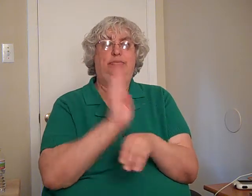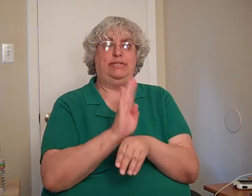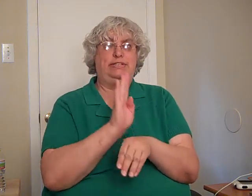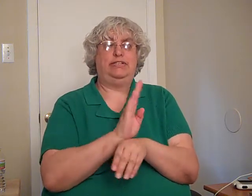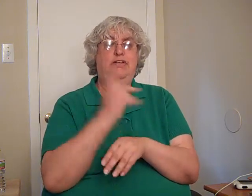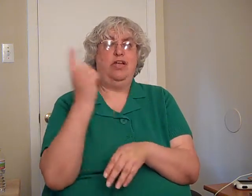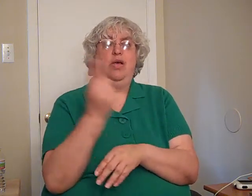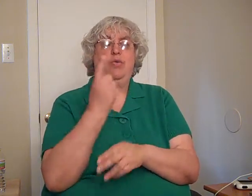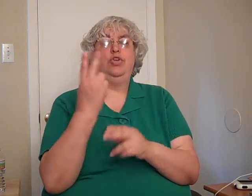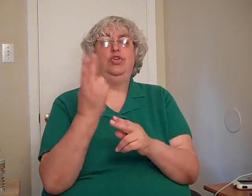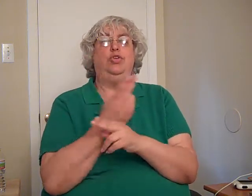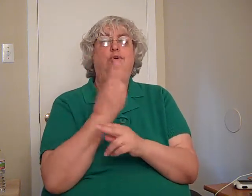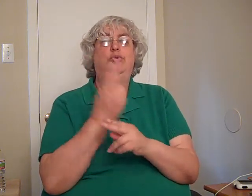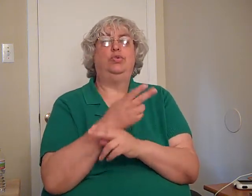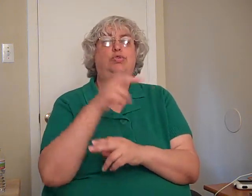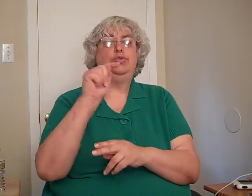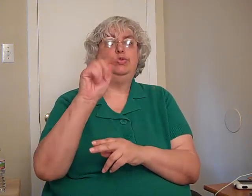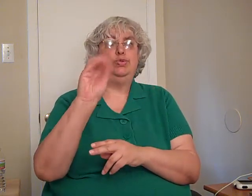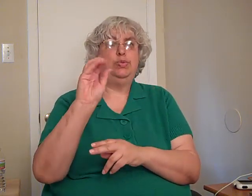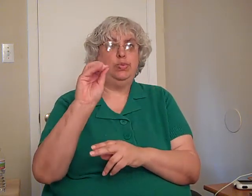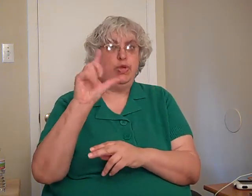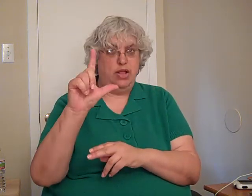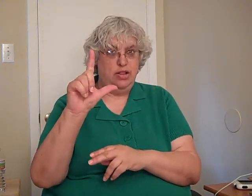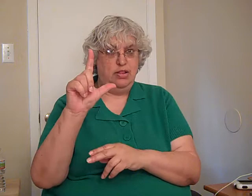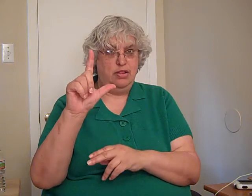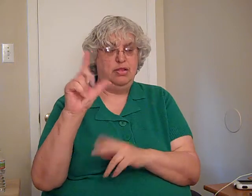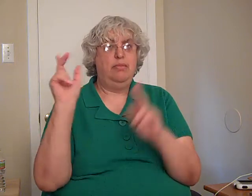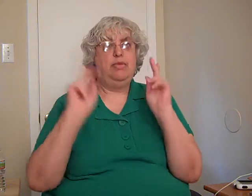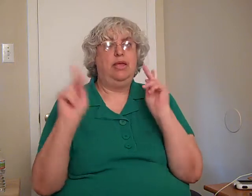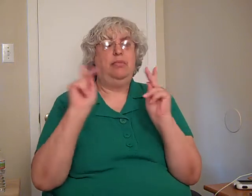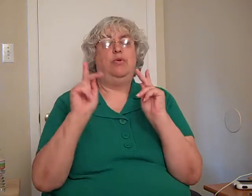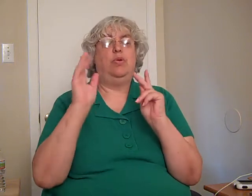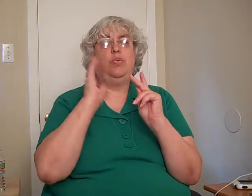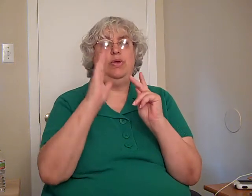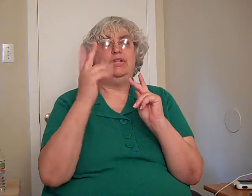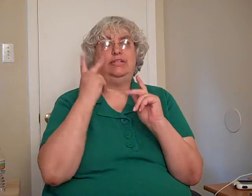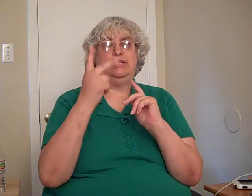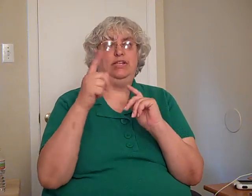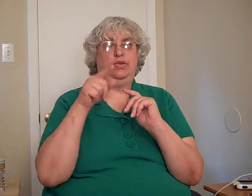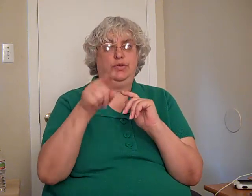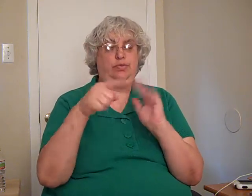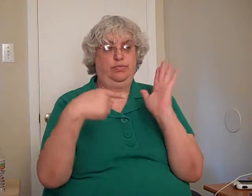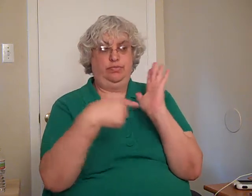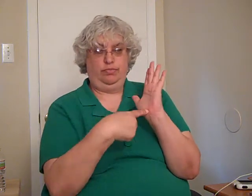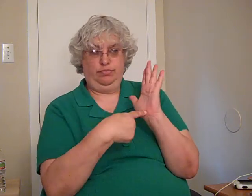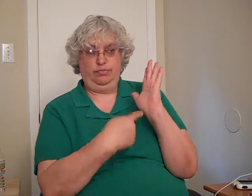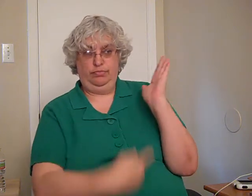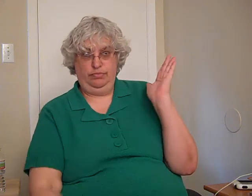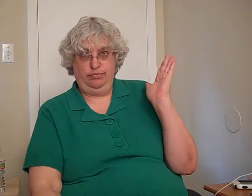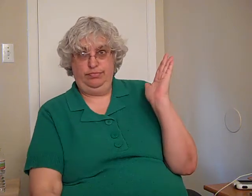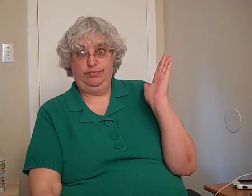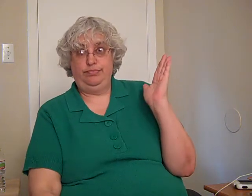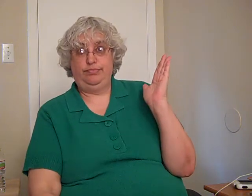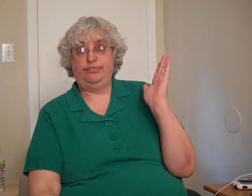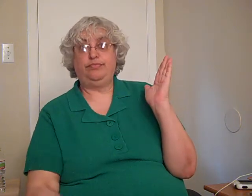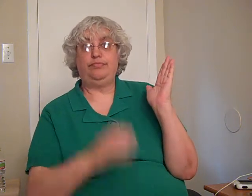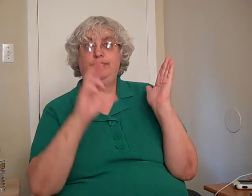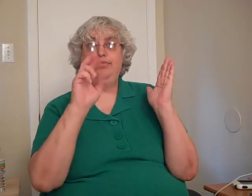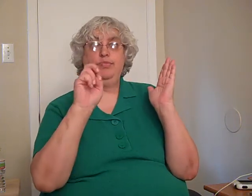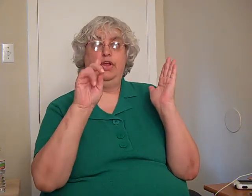use some type of tool so that people, again, can see you pointing to something so that it's credible. If you're